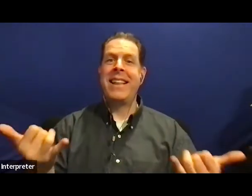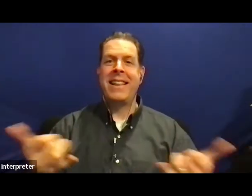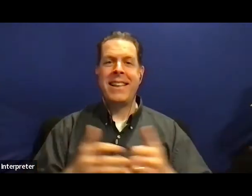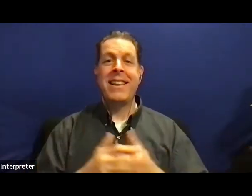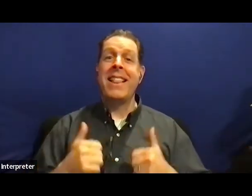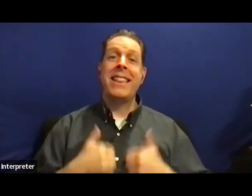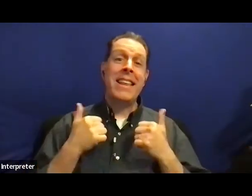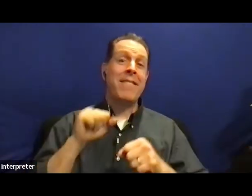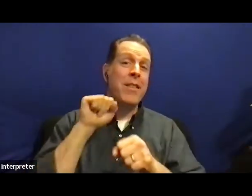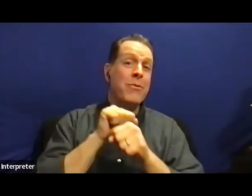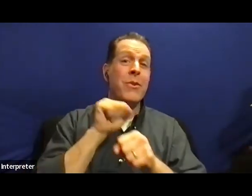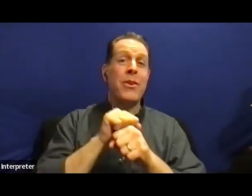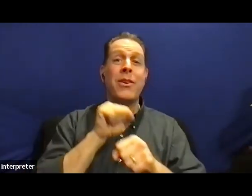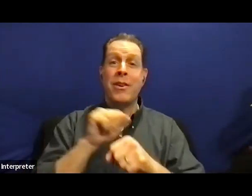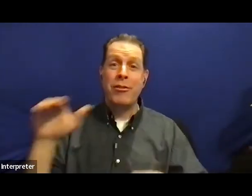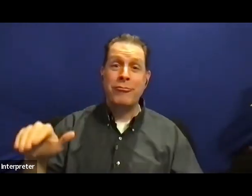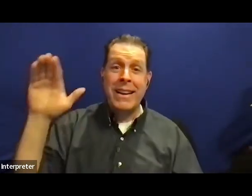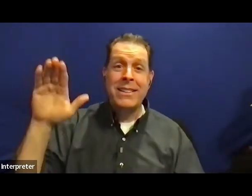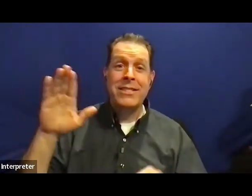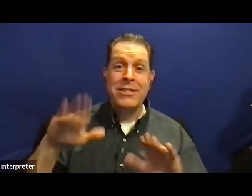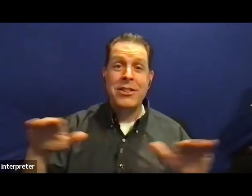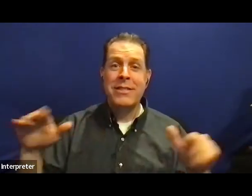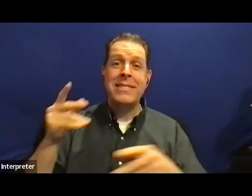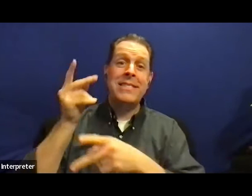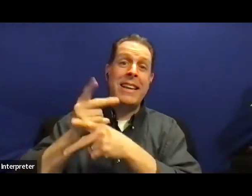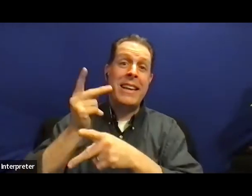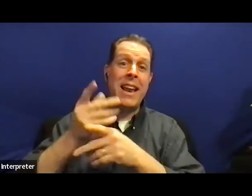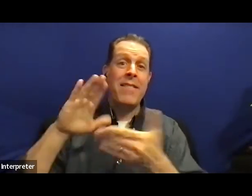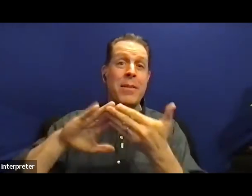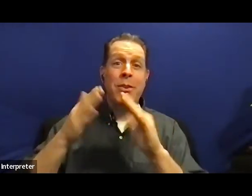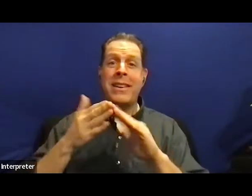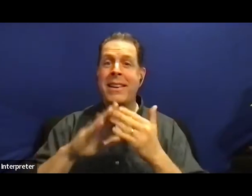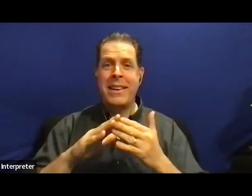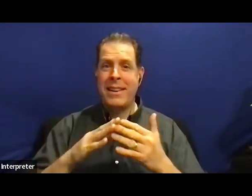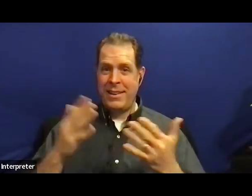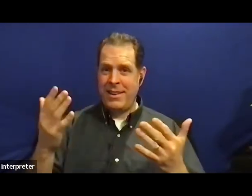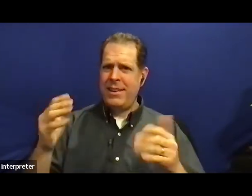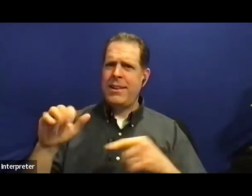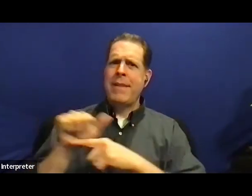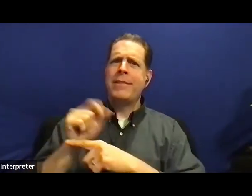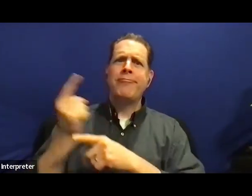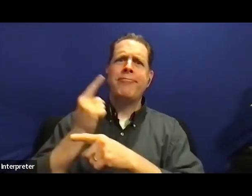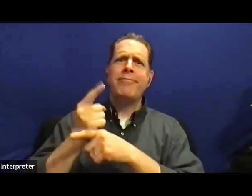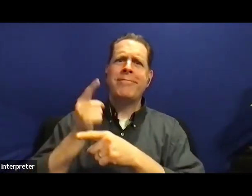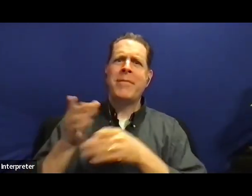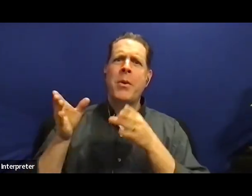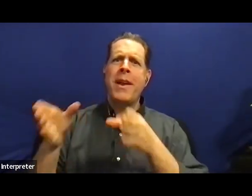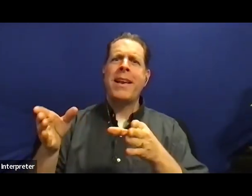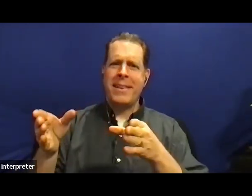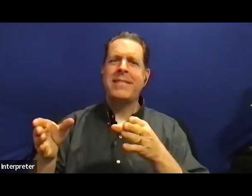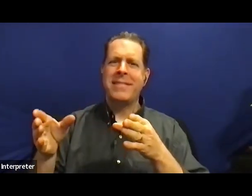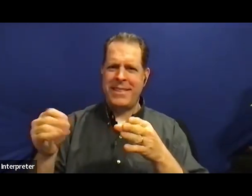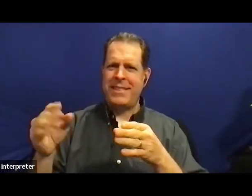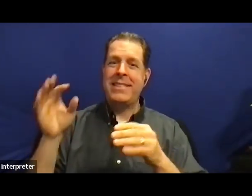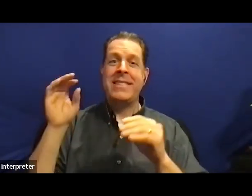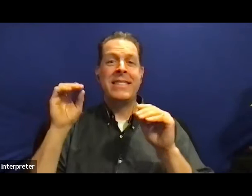work, raise their children, take care of their community, practice their traditional ways, and speak the Lushootseed